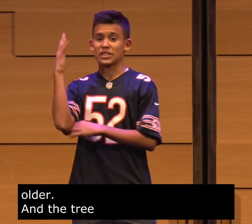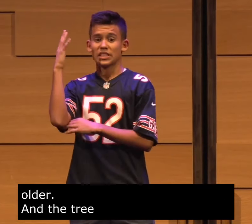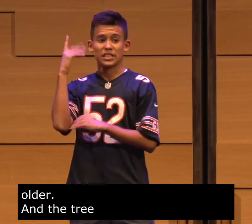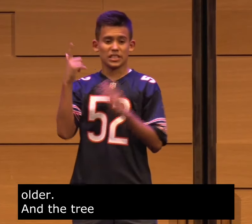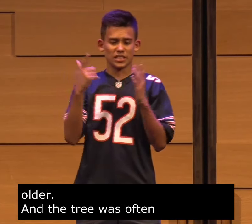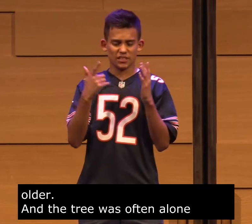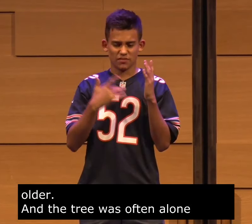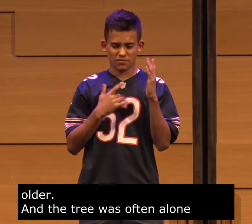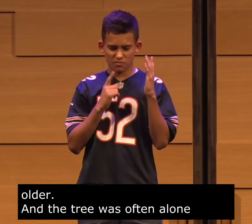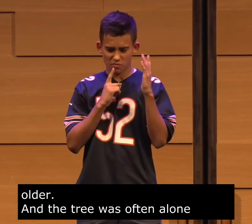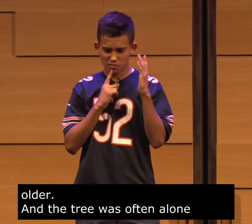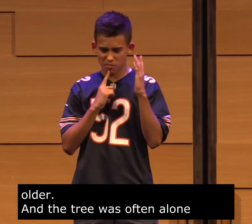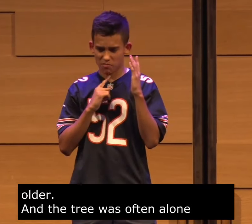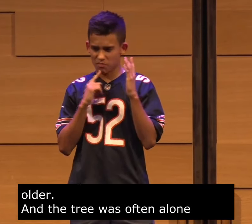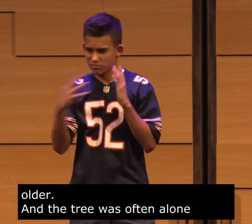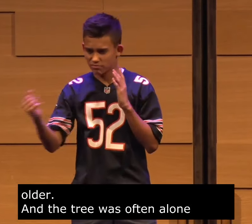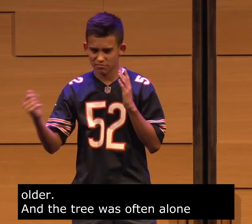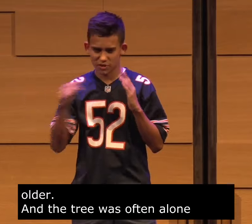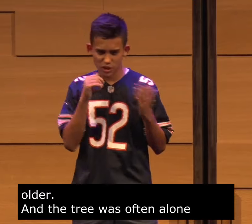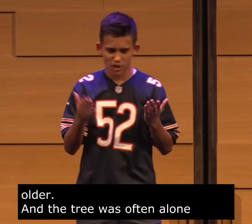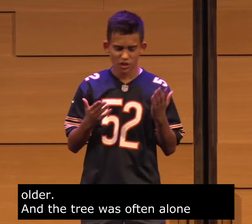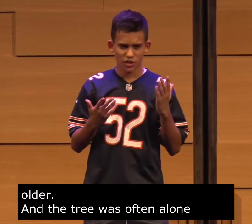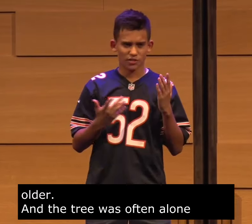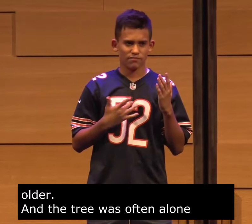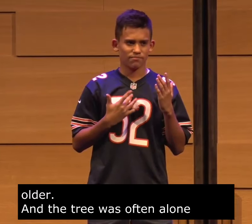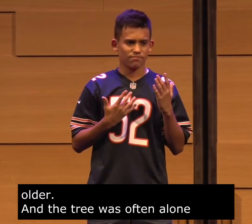And the tree was often alone.